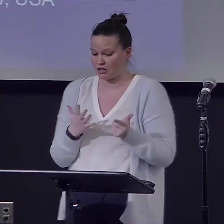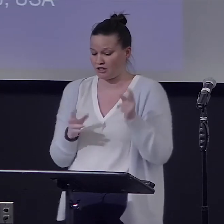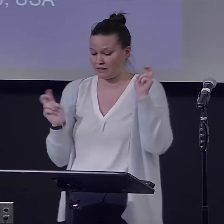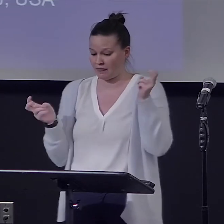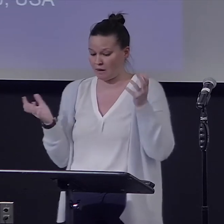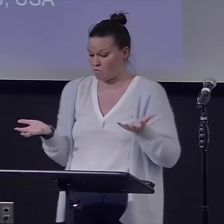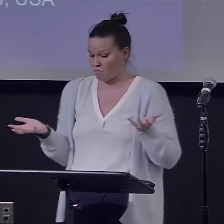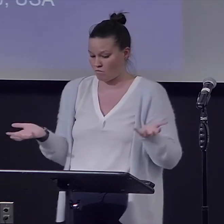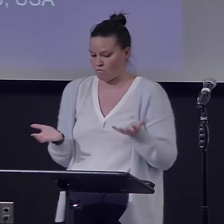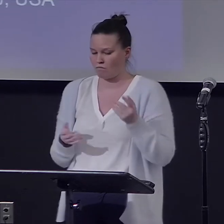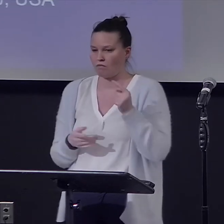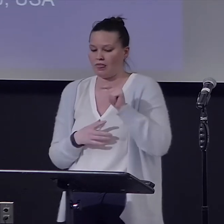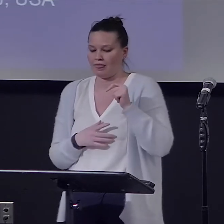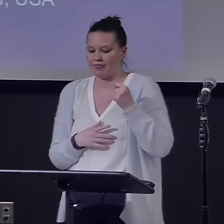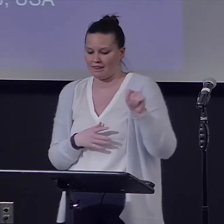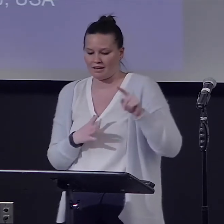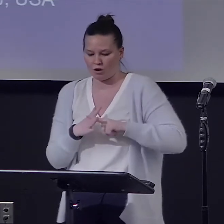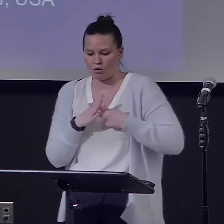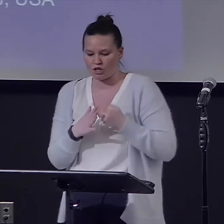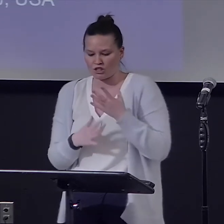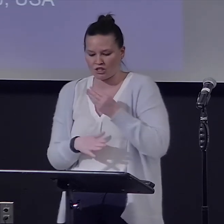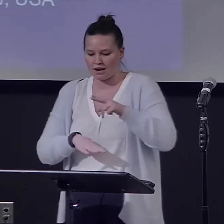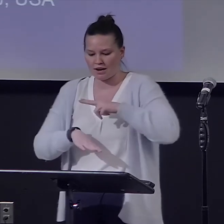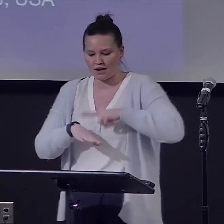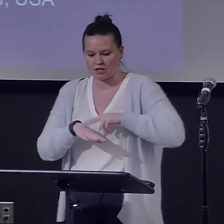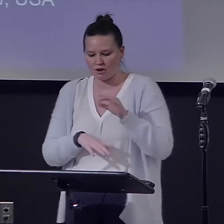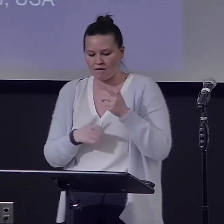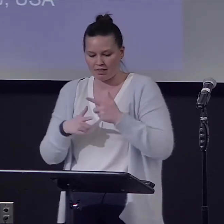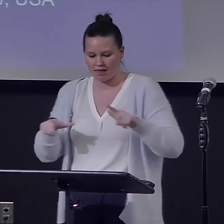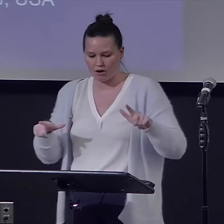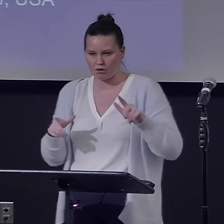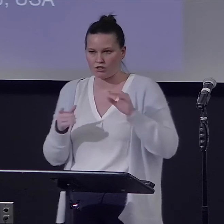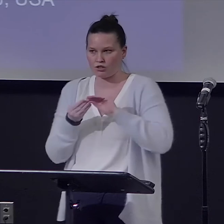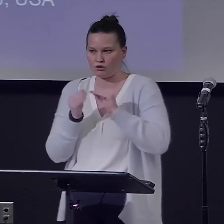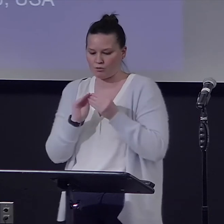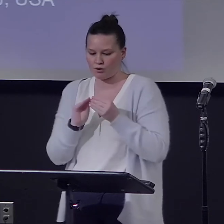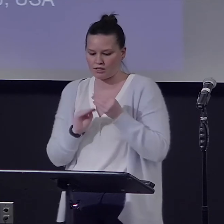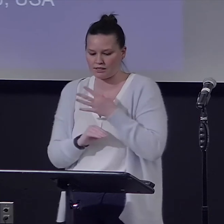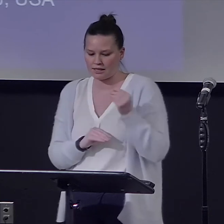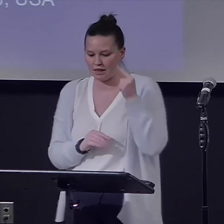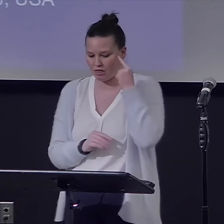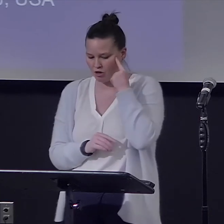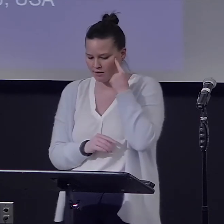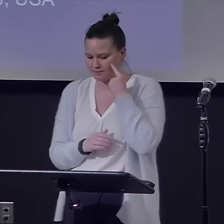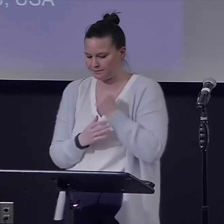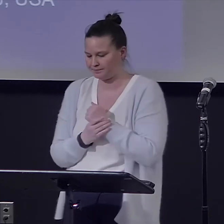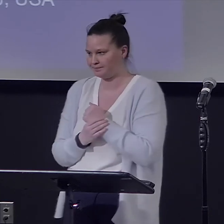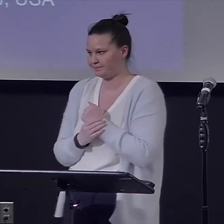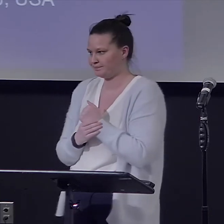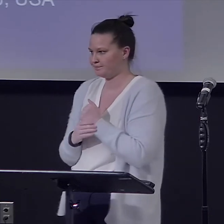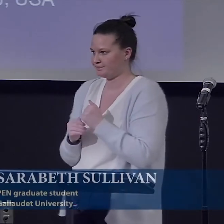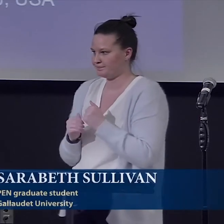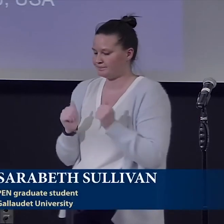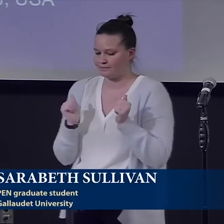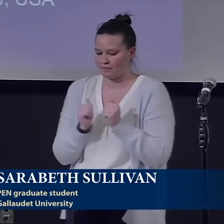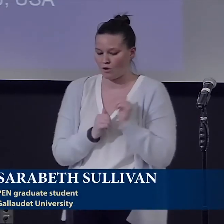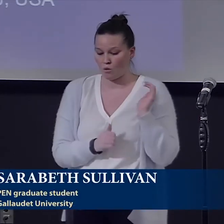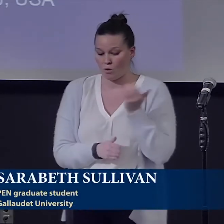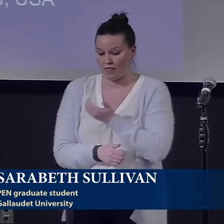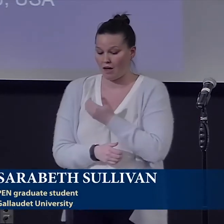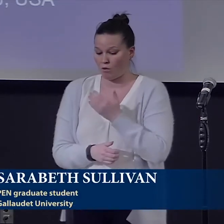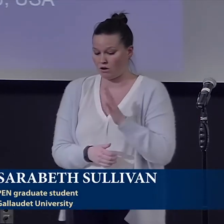year's distinguished lecture series theme is the origin and nature of language numeracy and